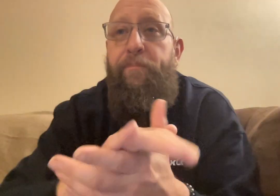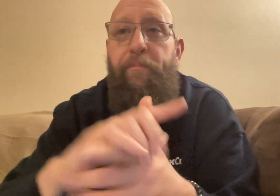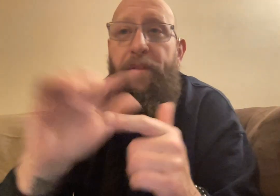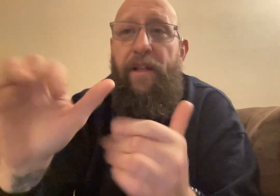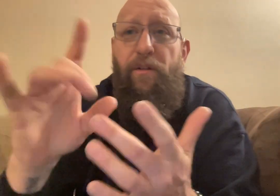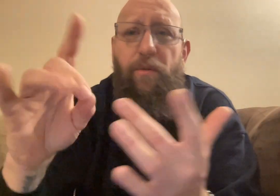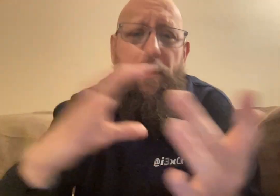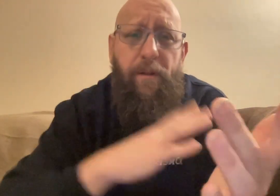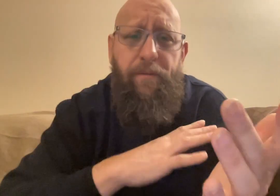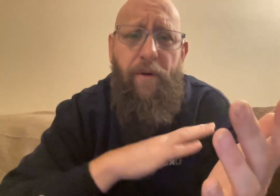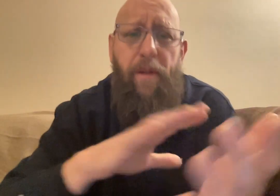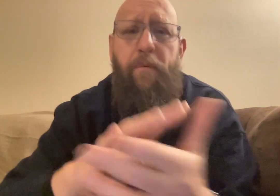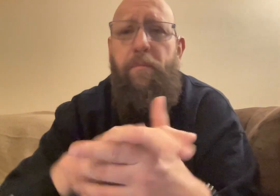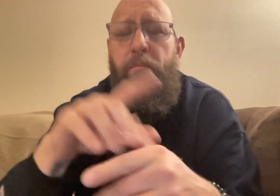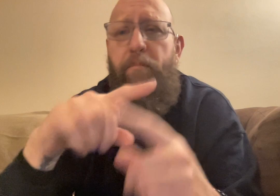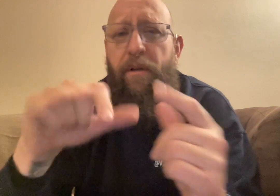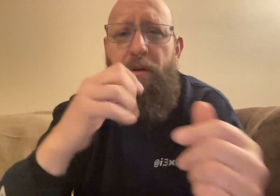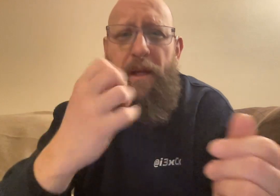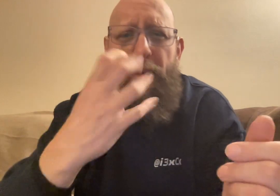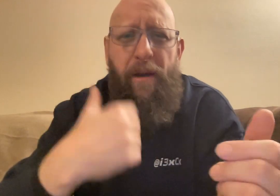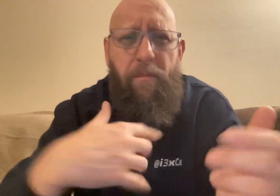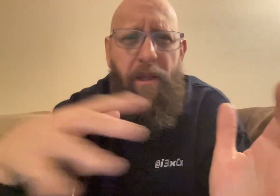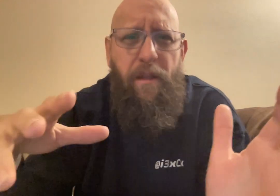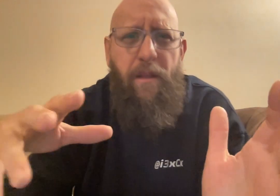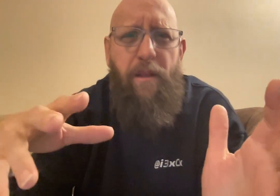But that's a choice, it's fun. But don't get mad at me.